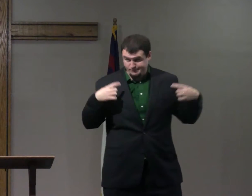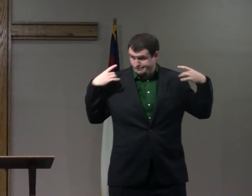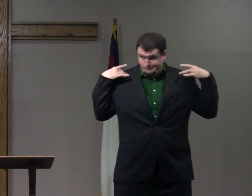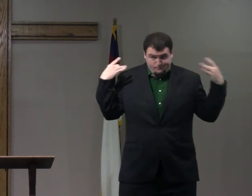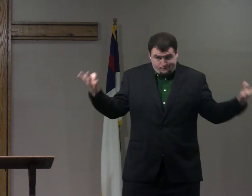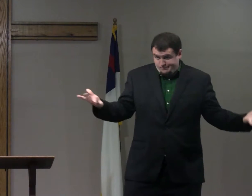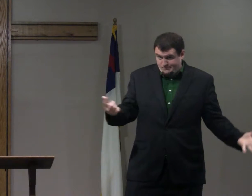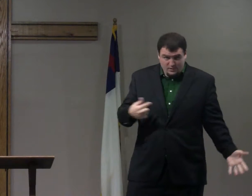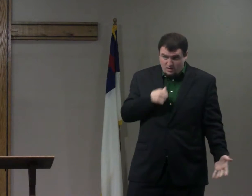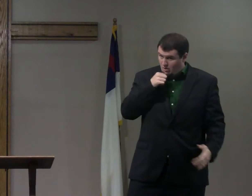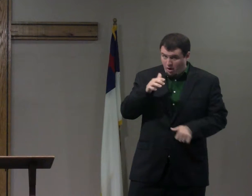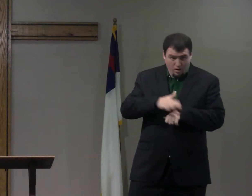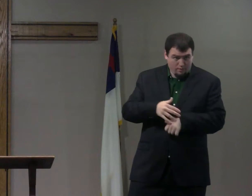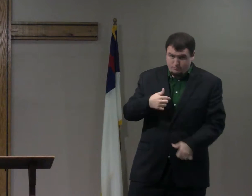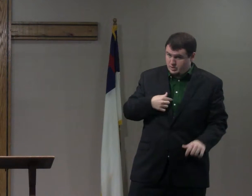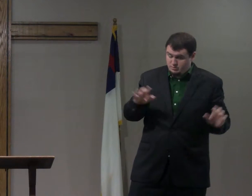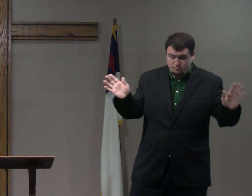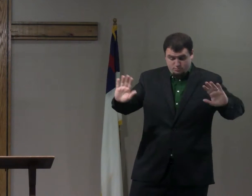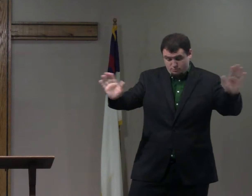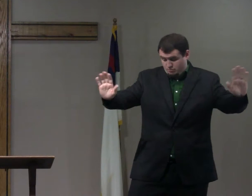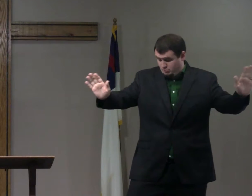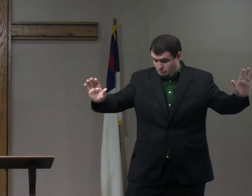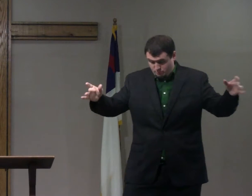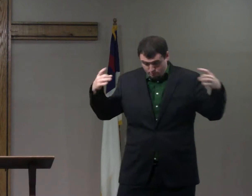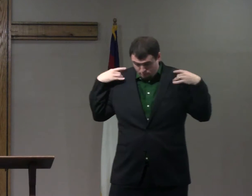And Pilate says, well, this isn't on me.